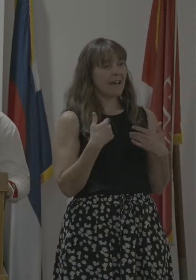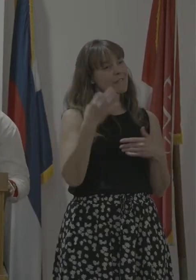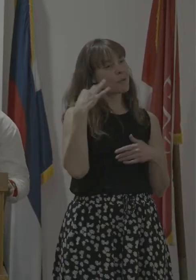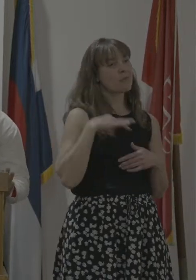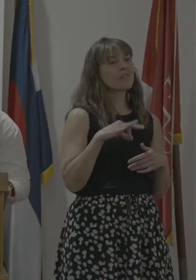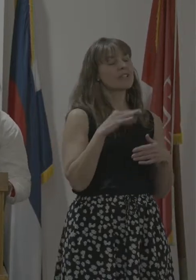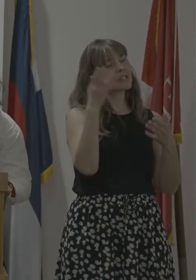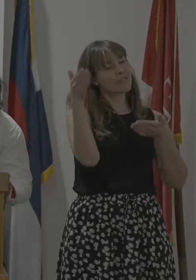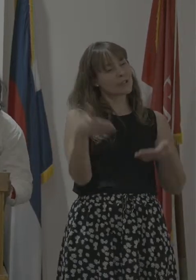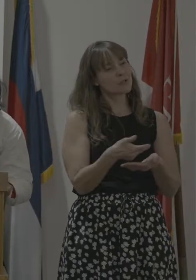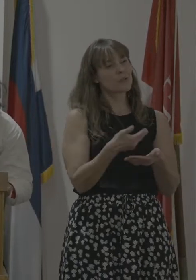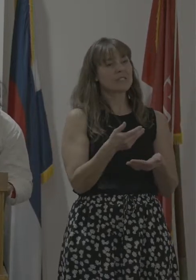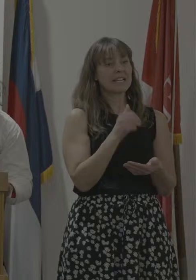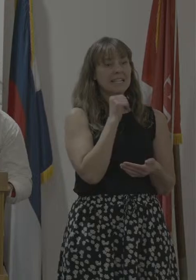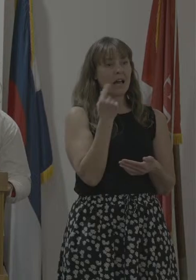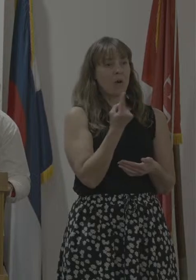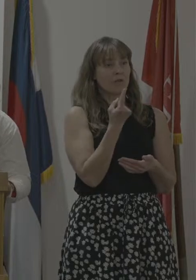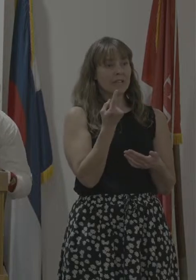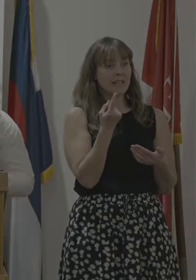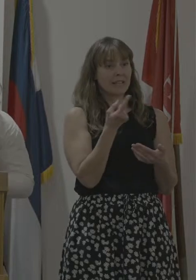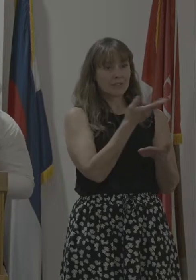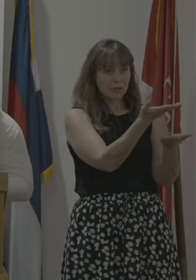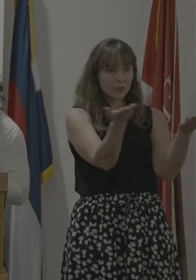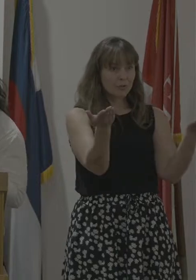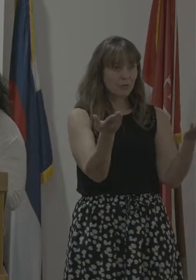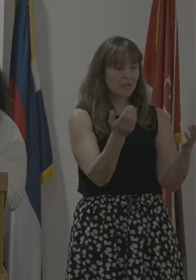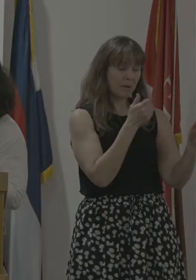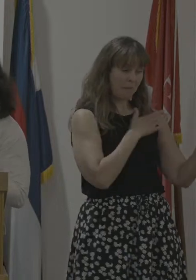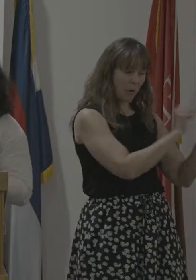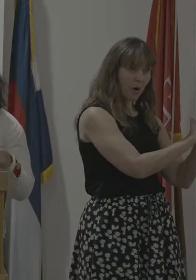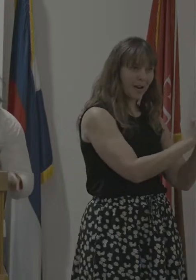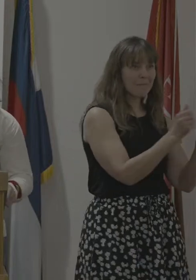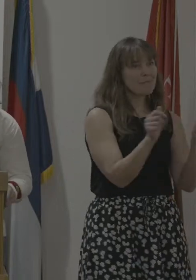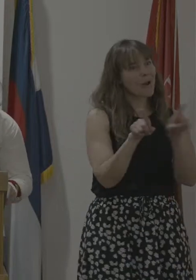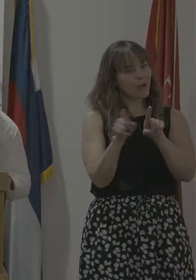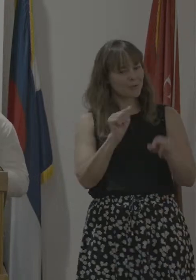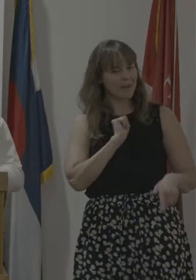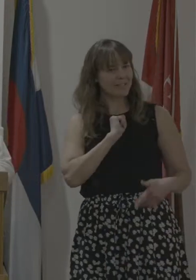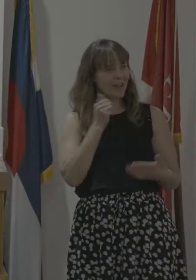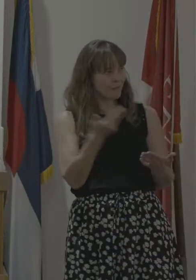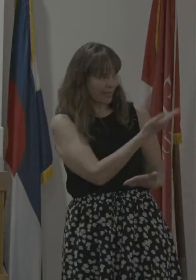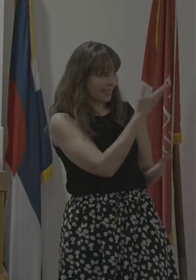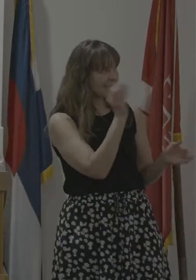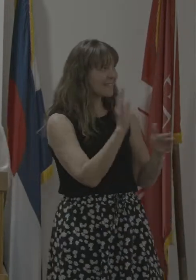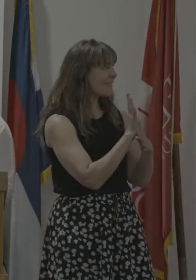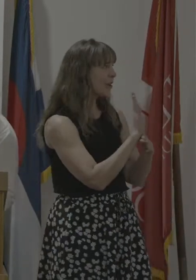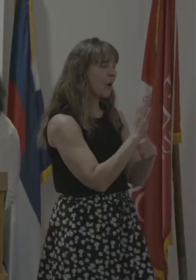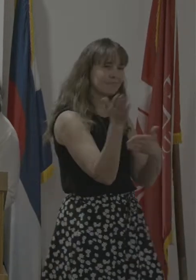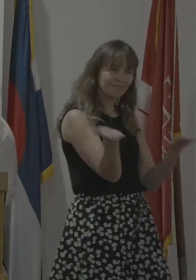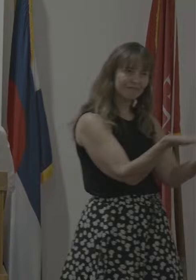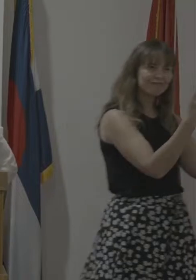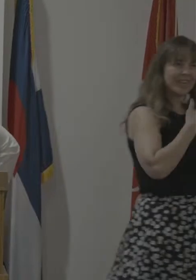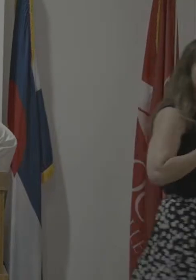of introducing not only to my work, but myself through this video. Enjoy.